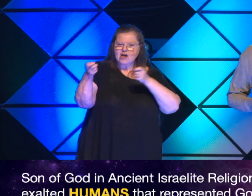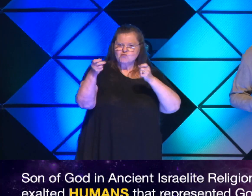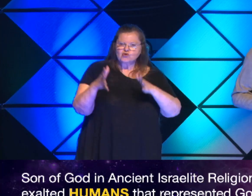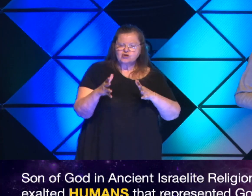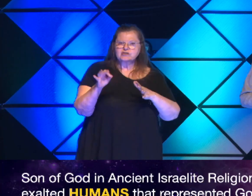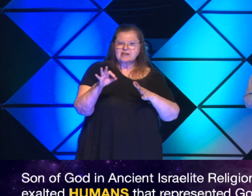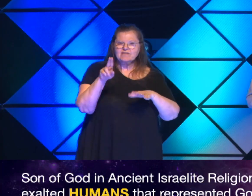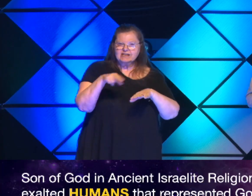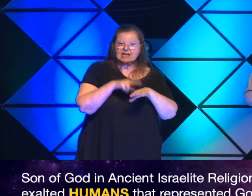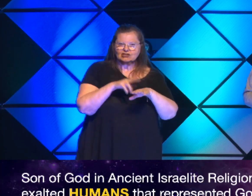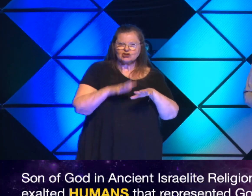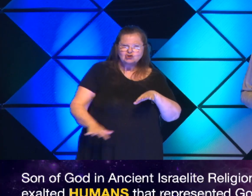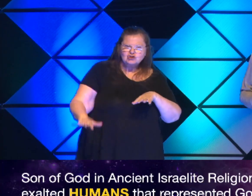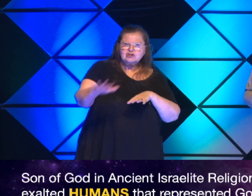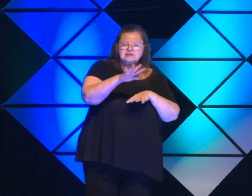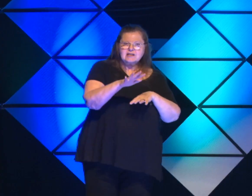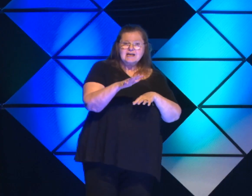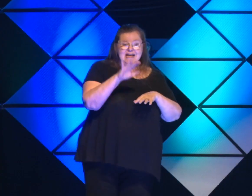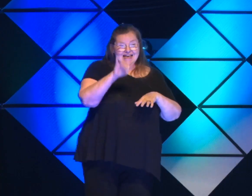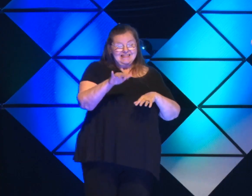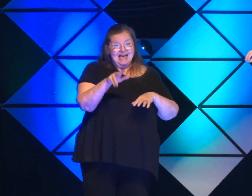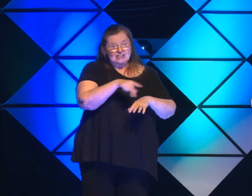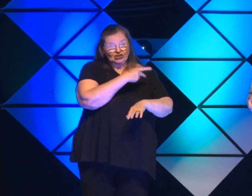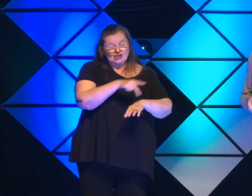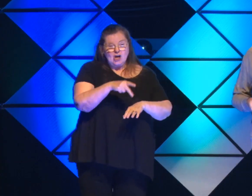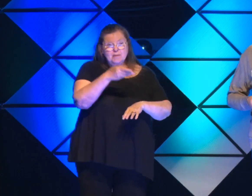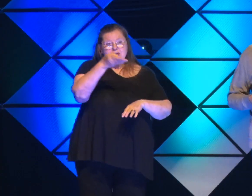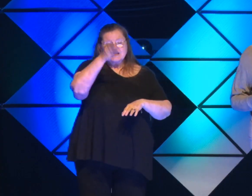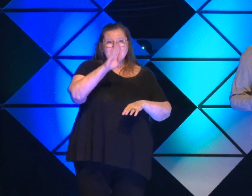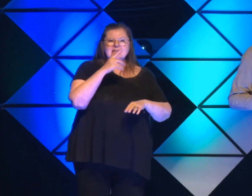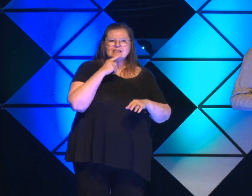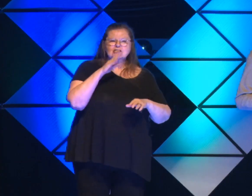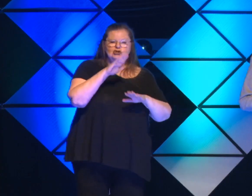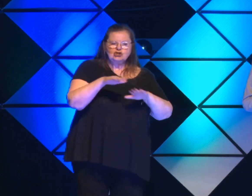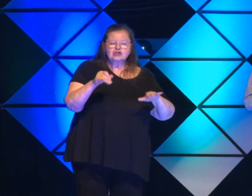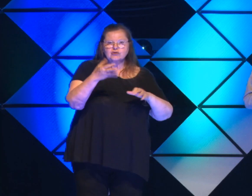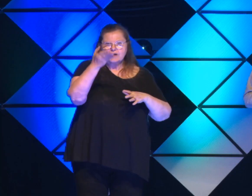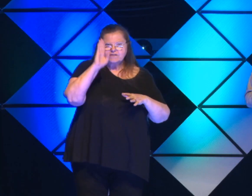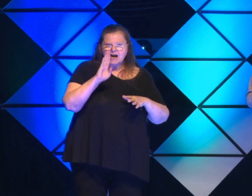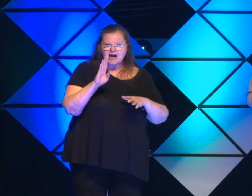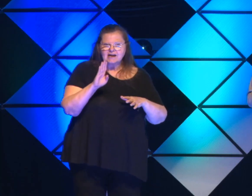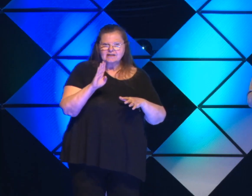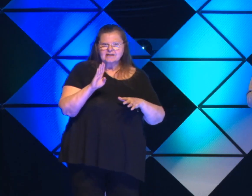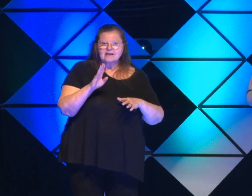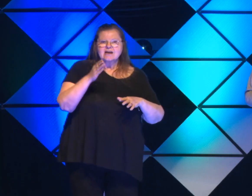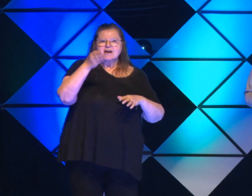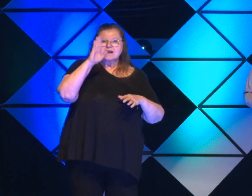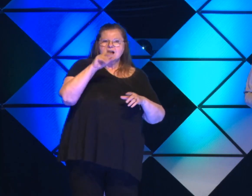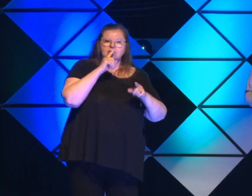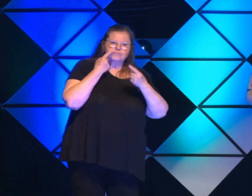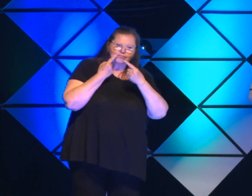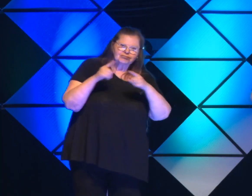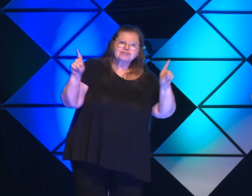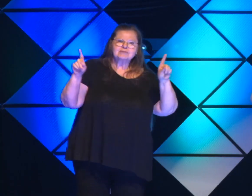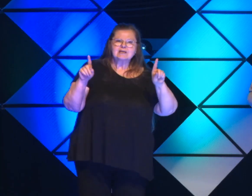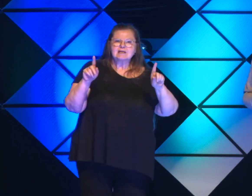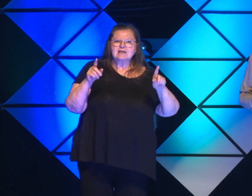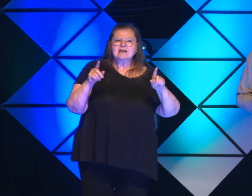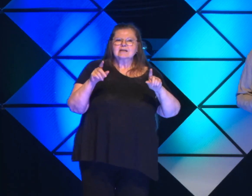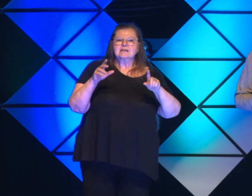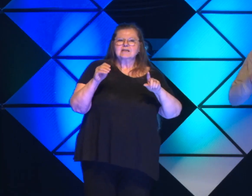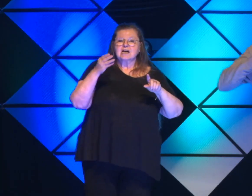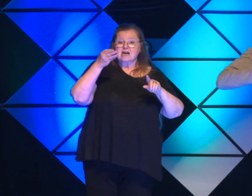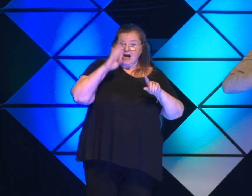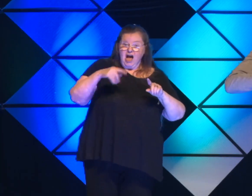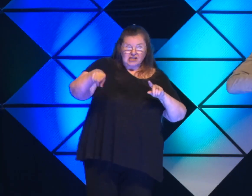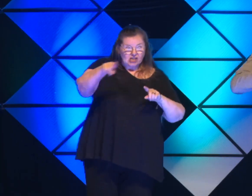psalm, God refers to them as sons of God, children of God. This is what it says. God says, "I declare, gods though you